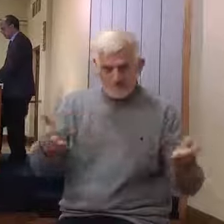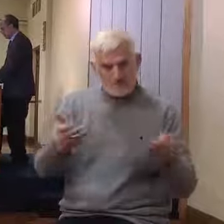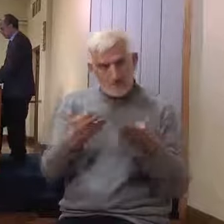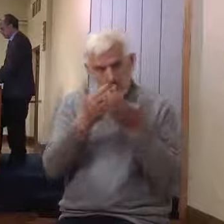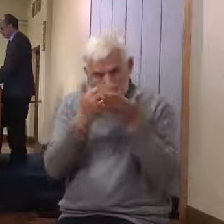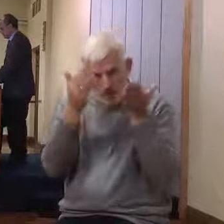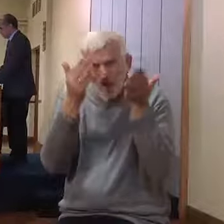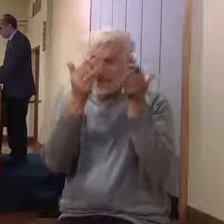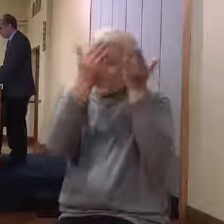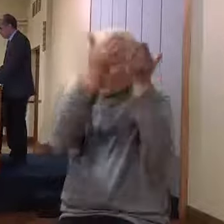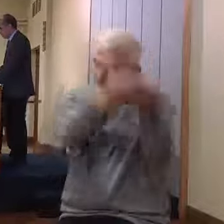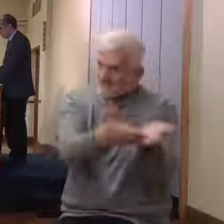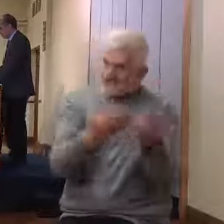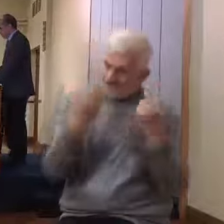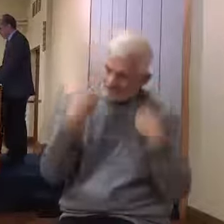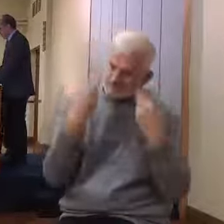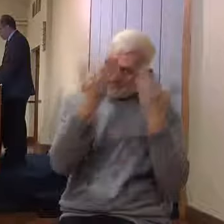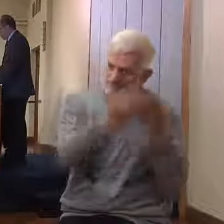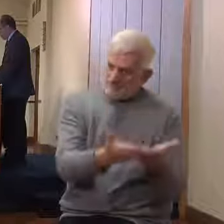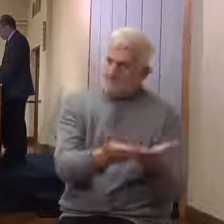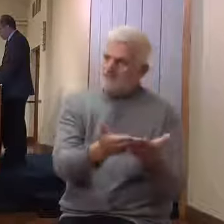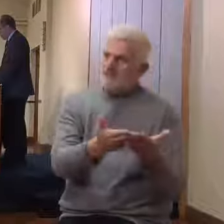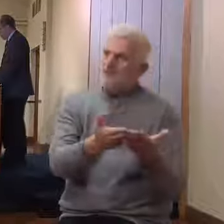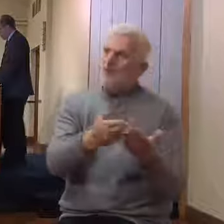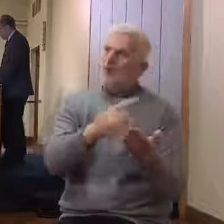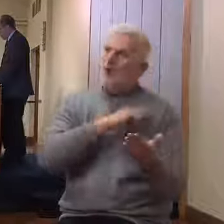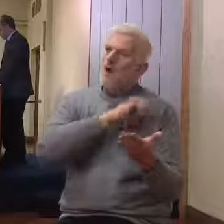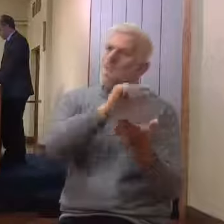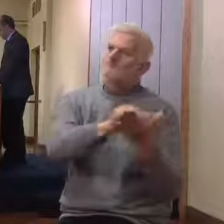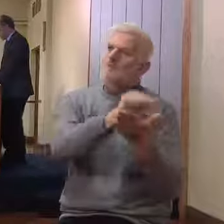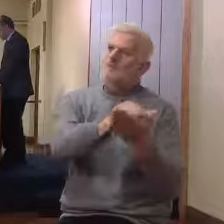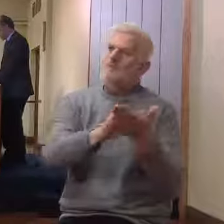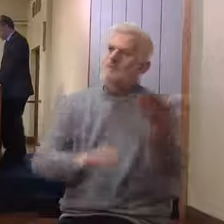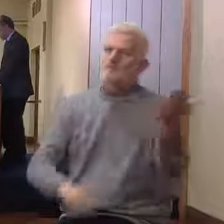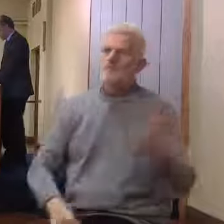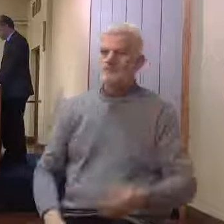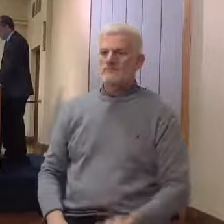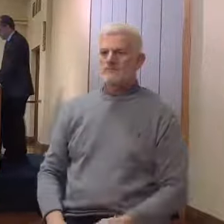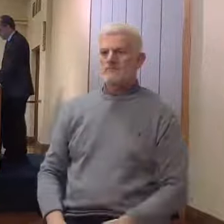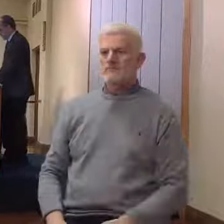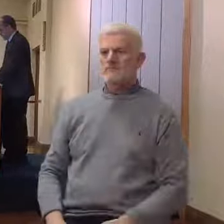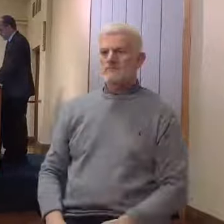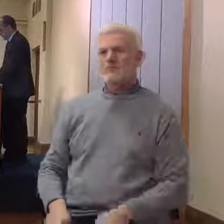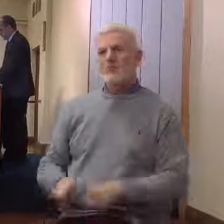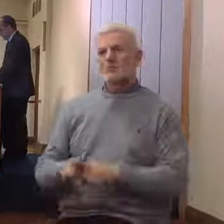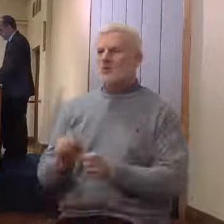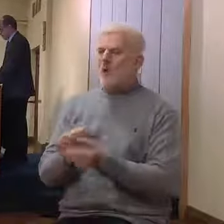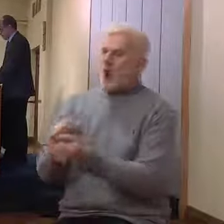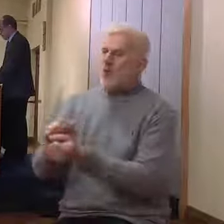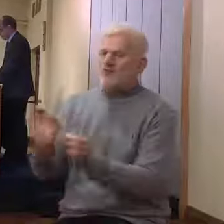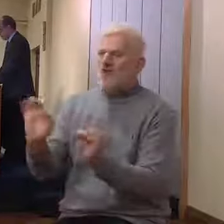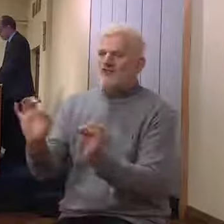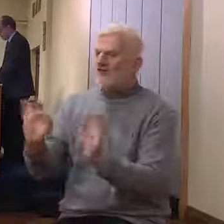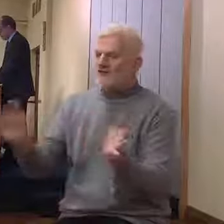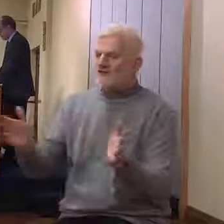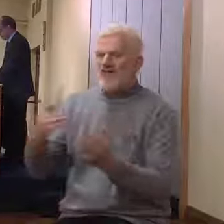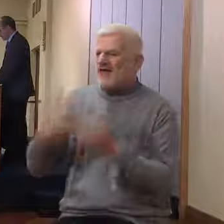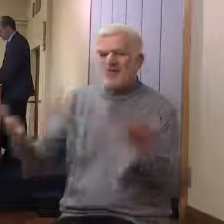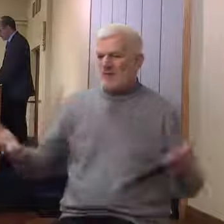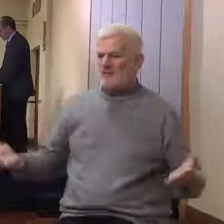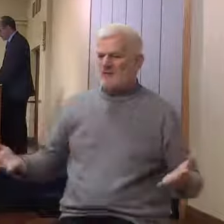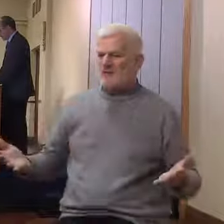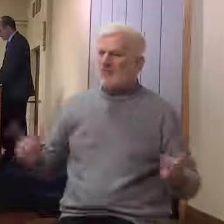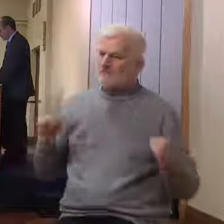honor. Owe no man anything but to love one another, for he